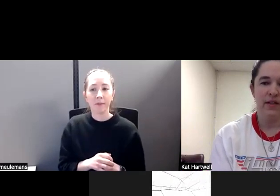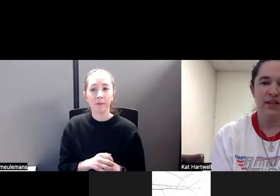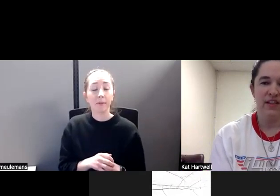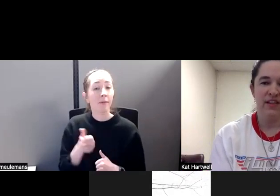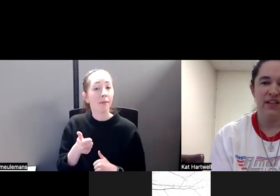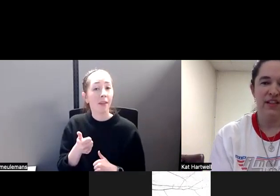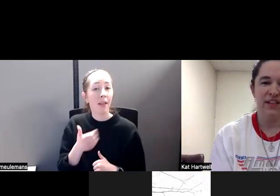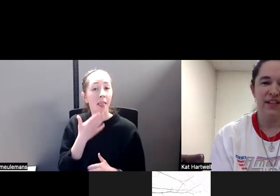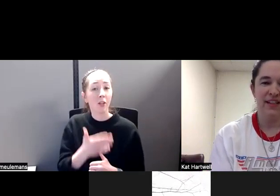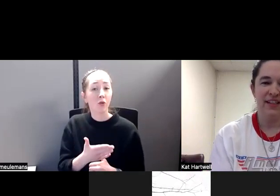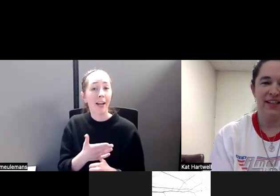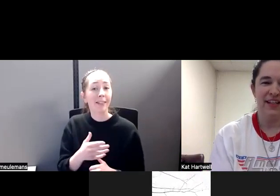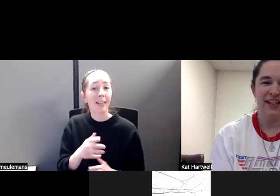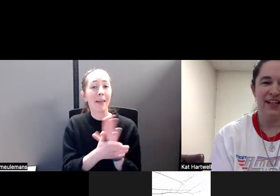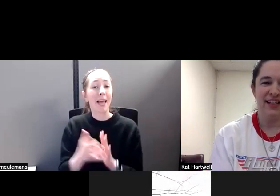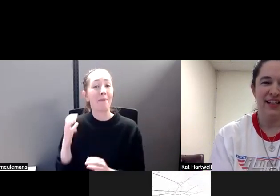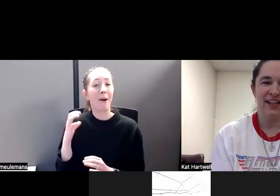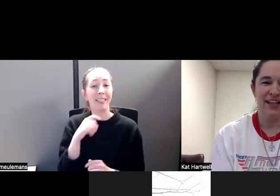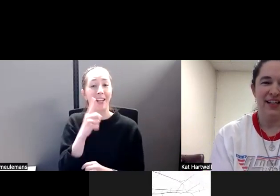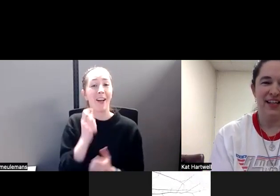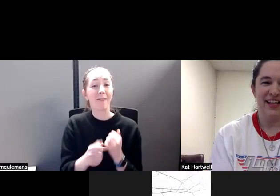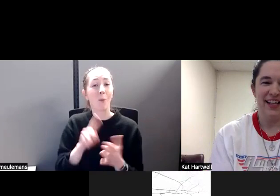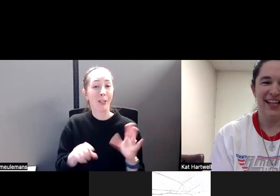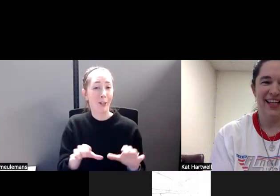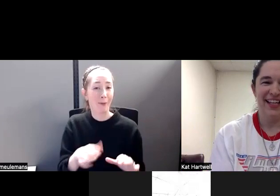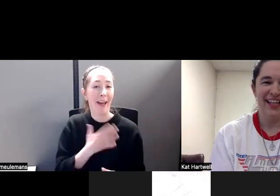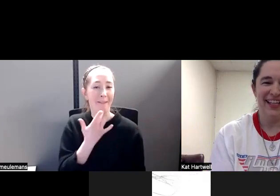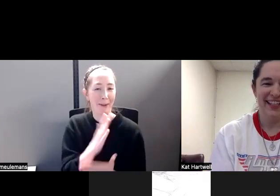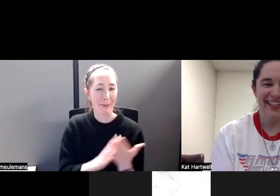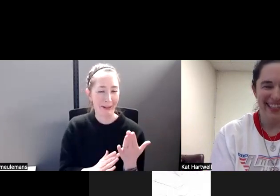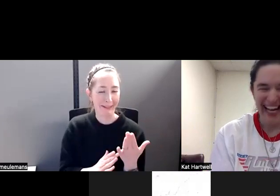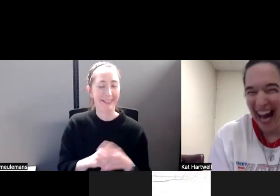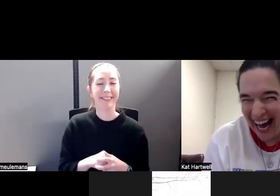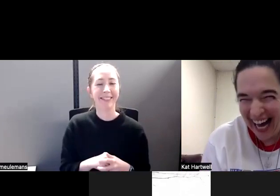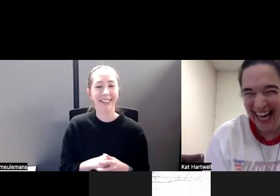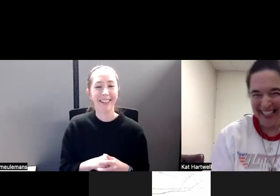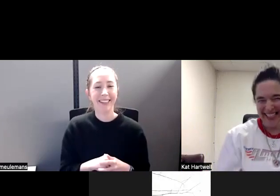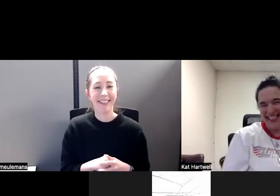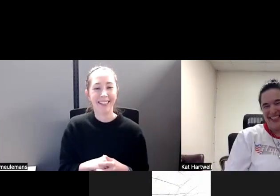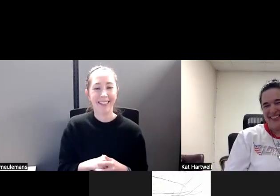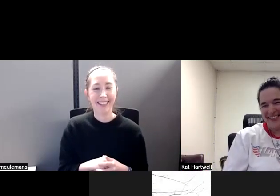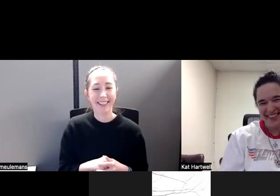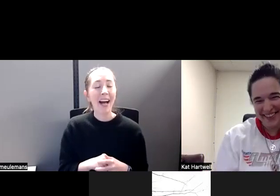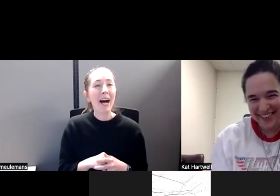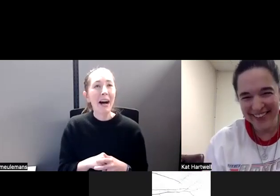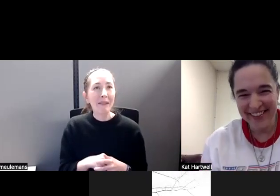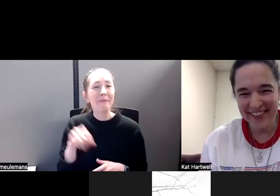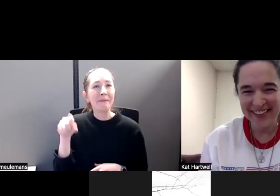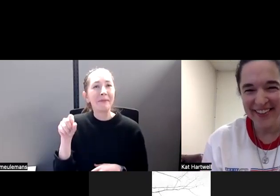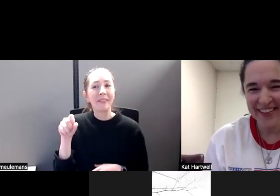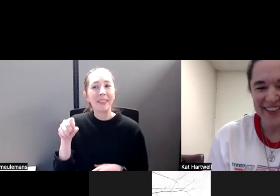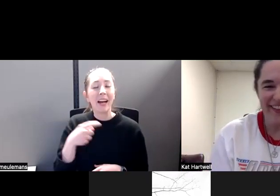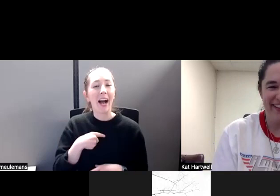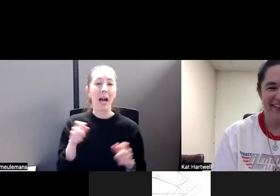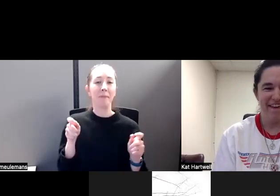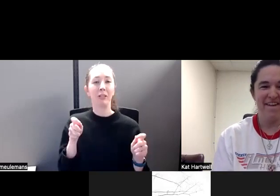Great, because I got to be bossy and tell everyone what to do. That was my favorite part. Like, yeah, I'm in charge